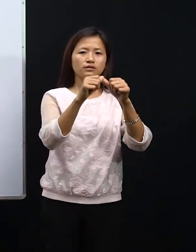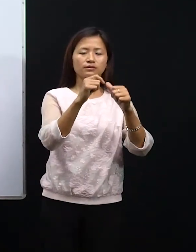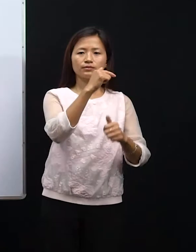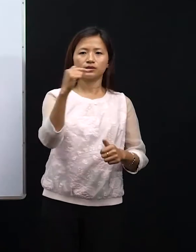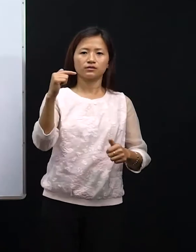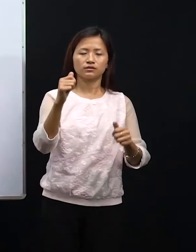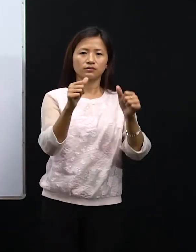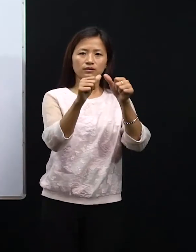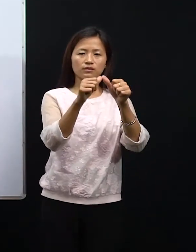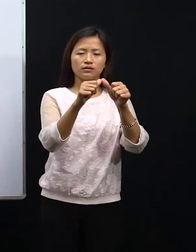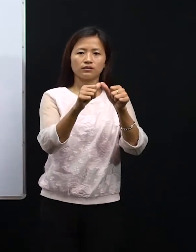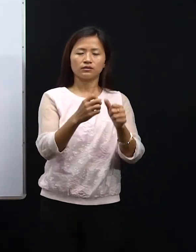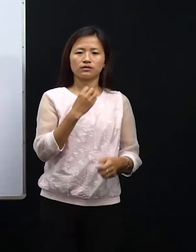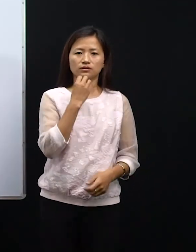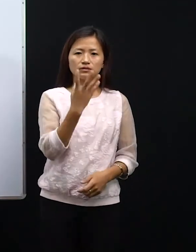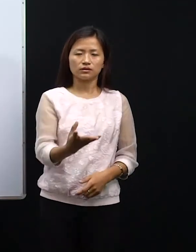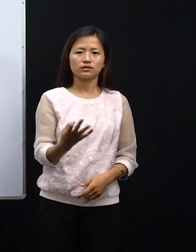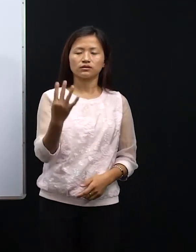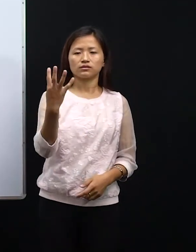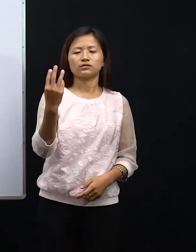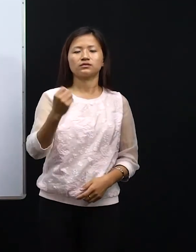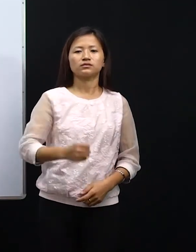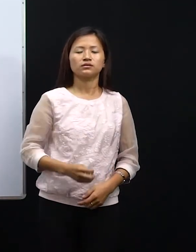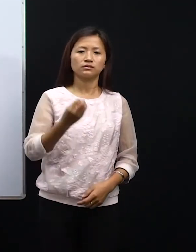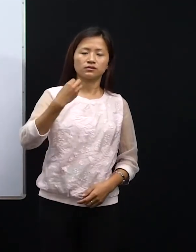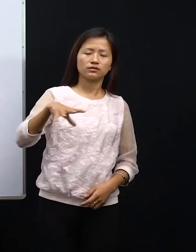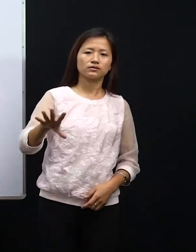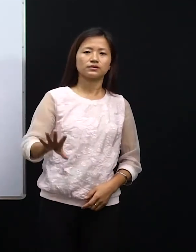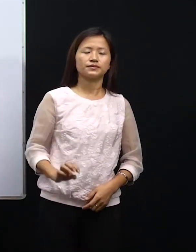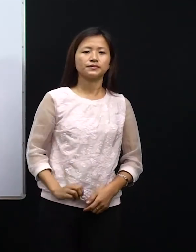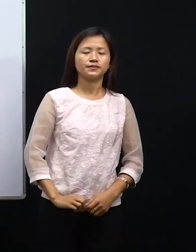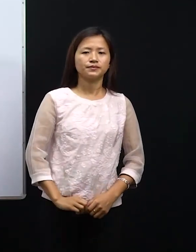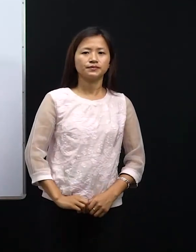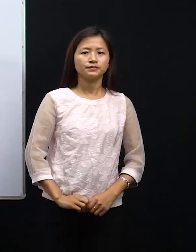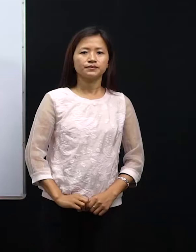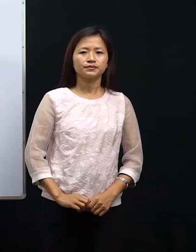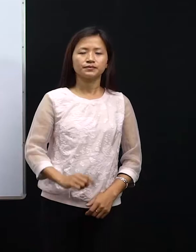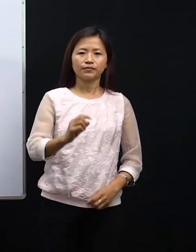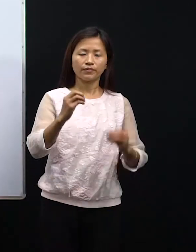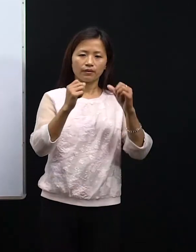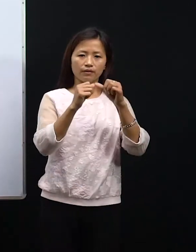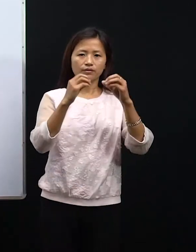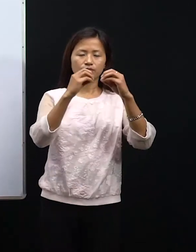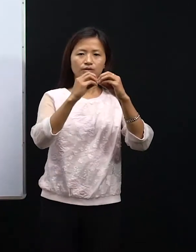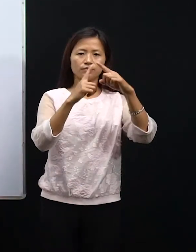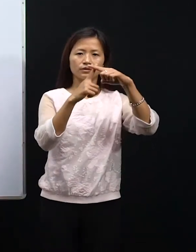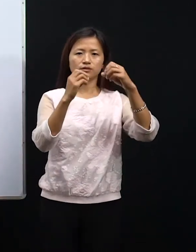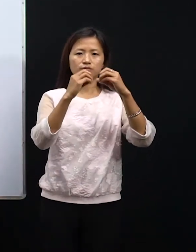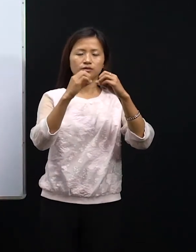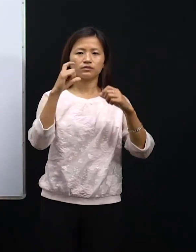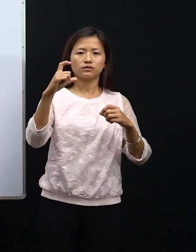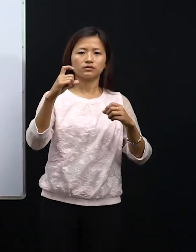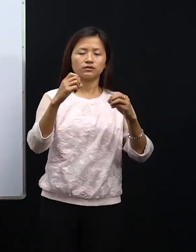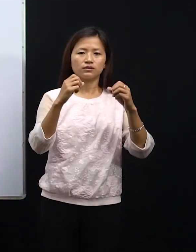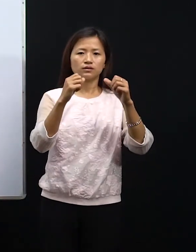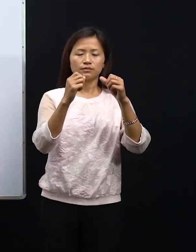A, you can easily cancel them without any calculation. Alright, so this is your answer. Your answer will be AB plus BC